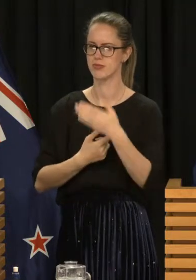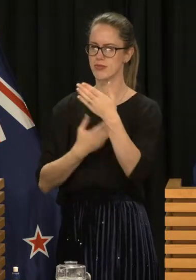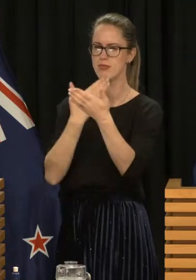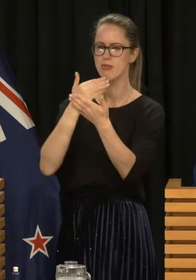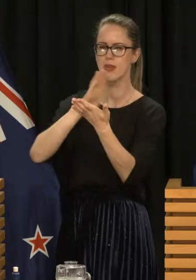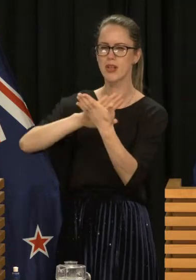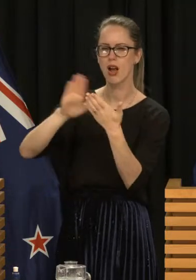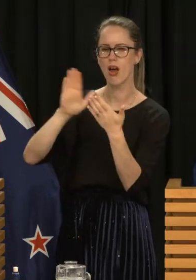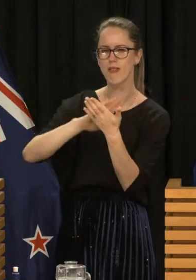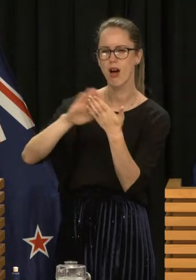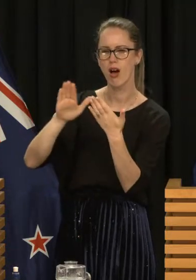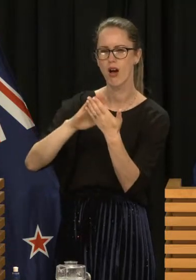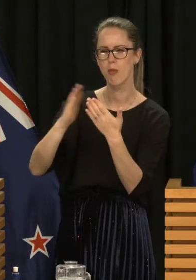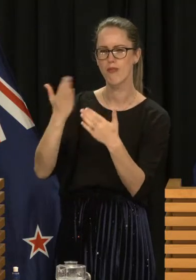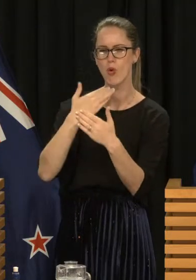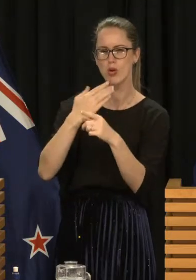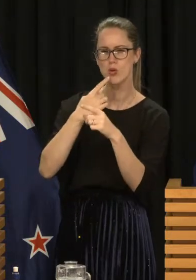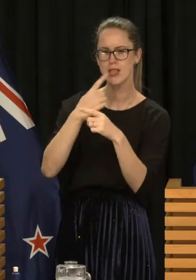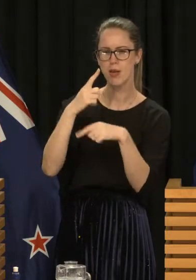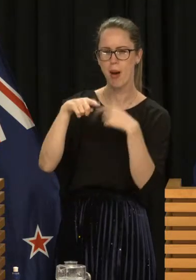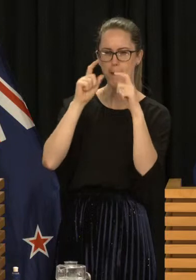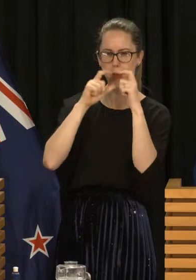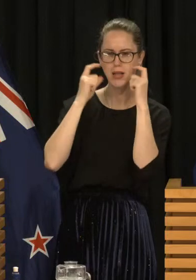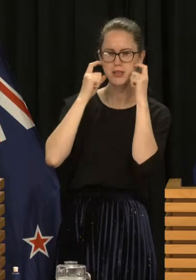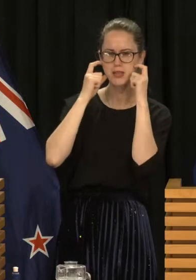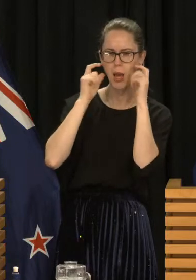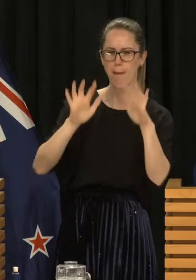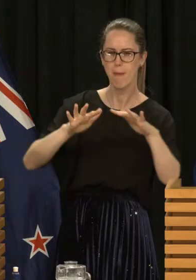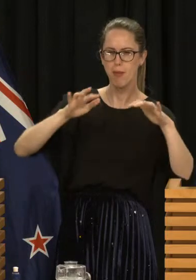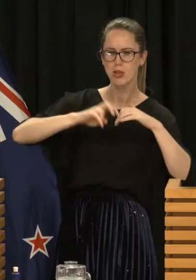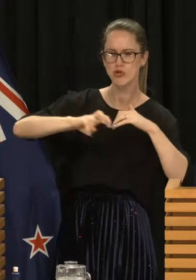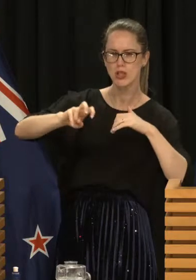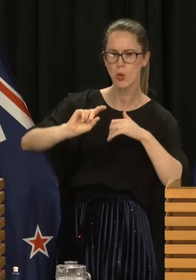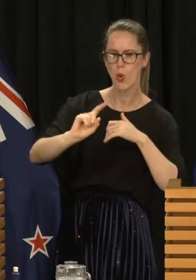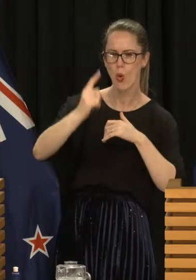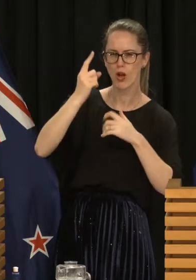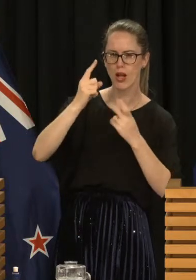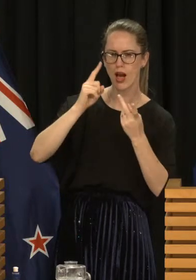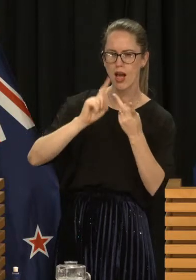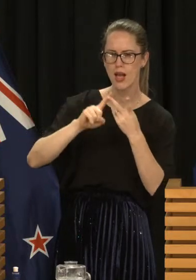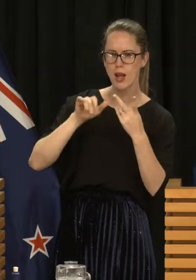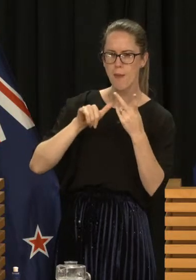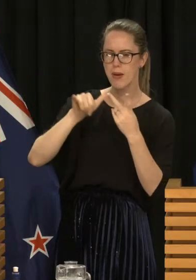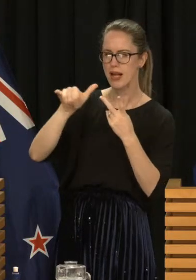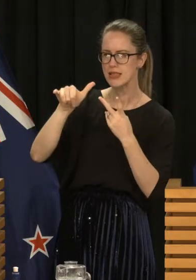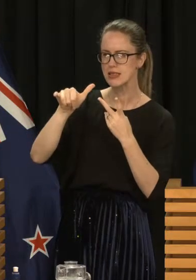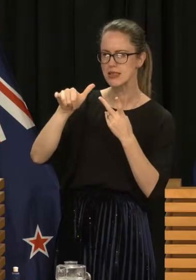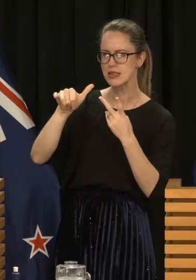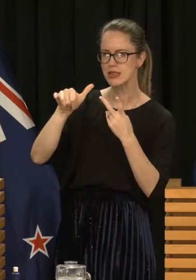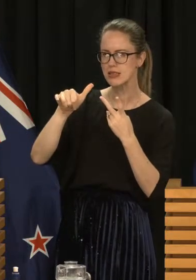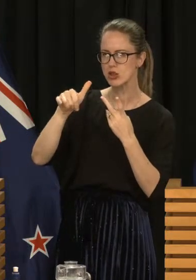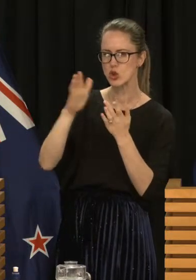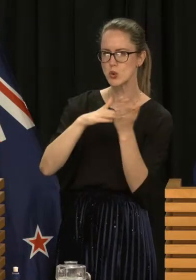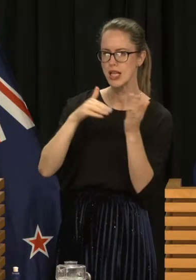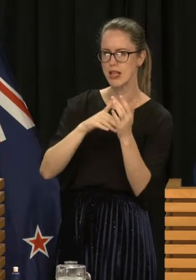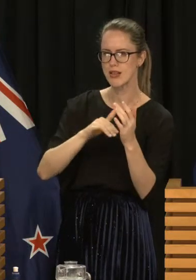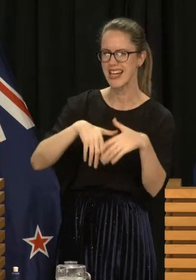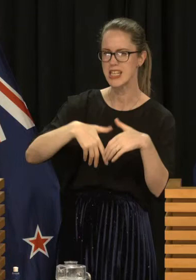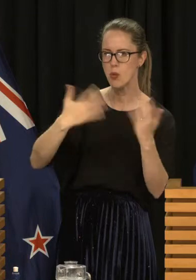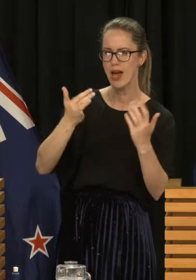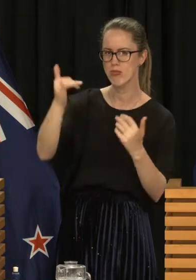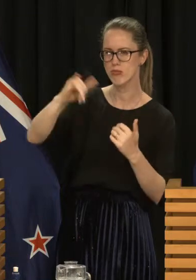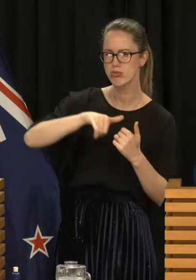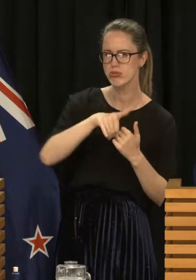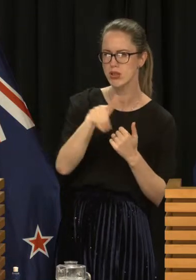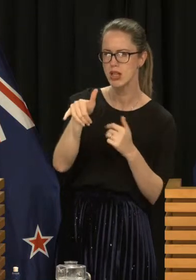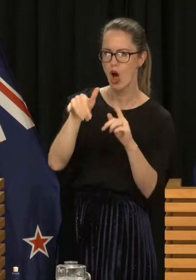clarify, when you talked about masks, you said that all public transport in Auckland and then on aeroplanes flying domestically. Yes. Is that just